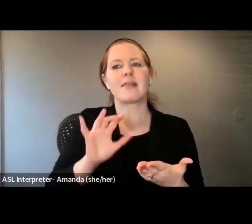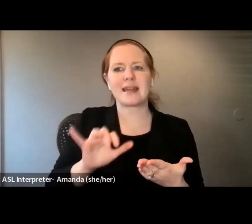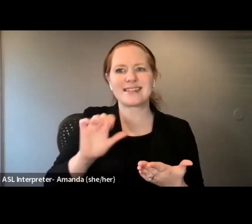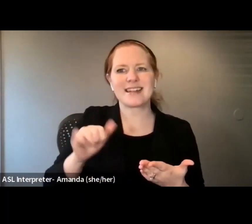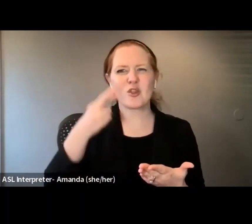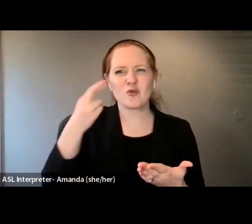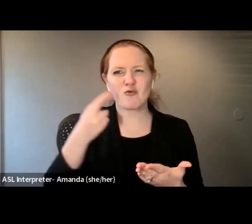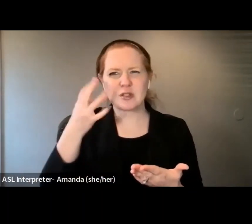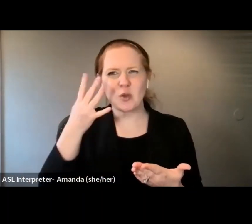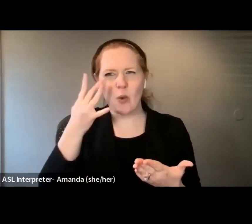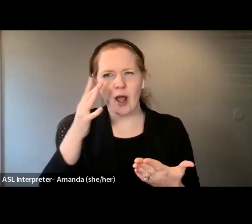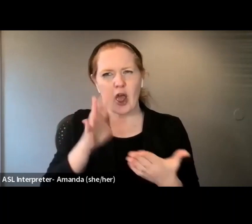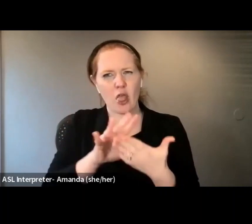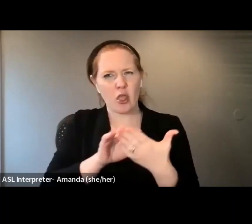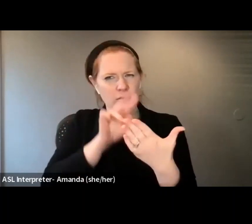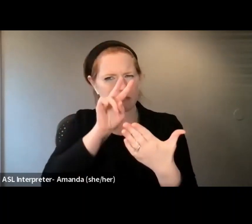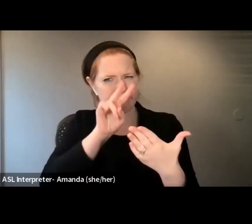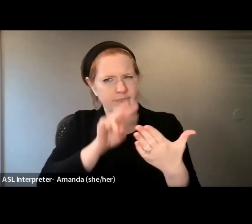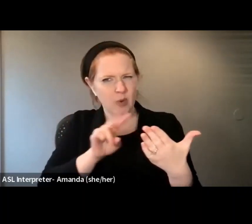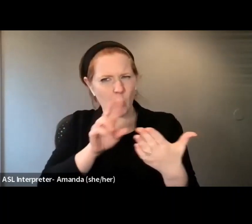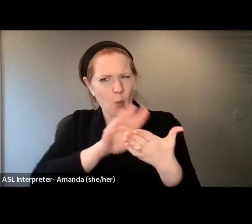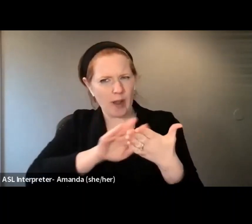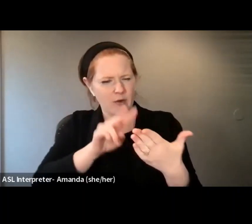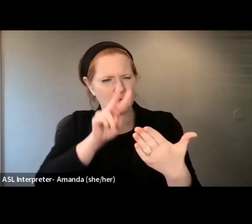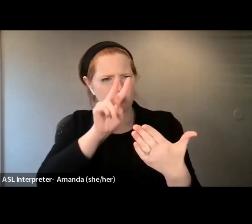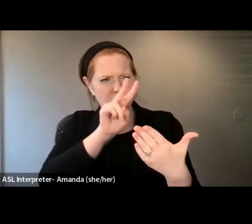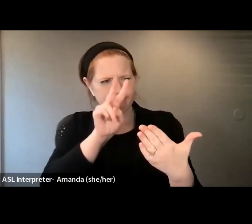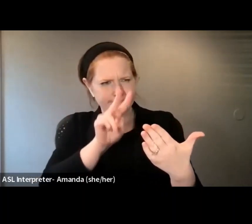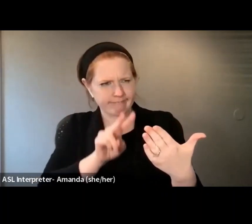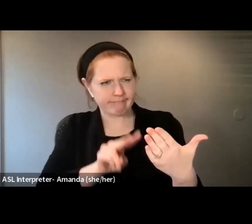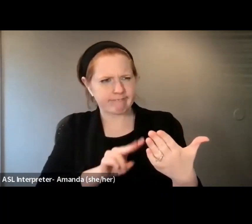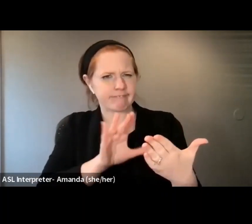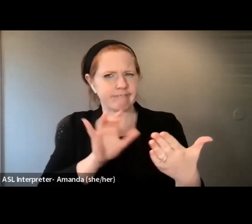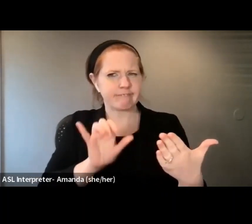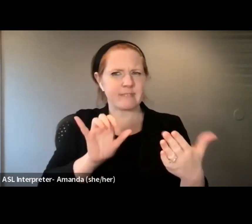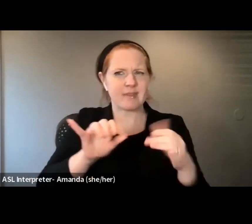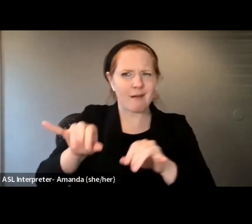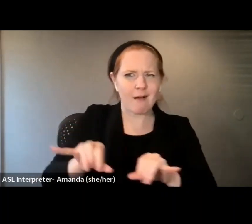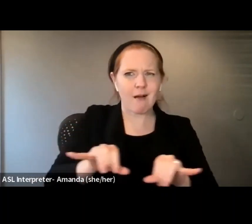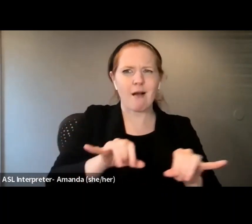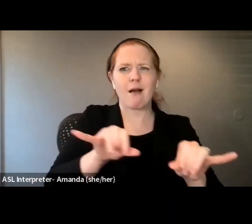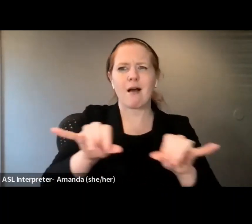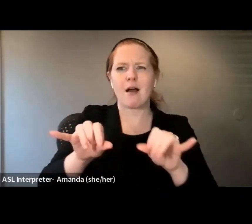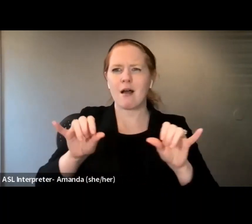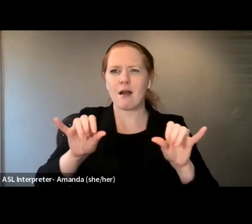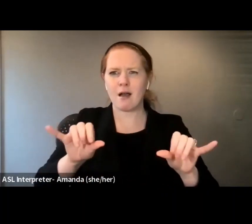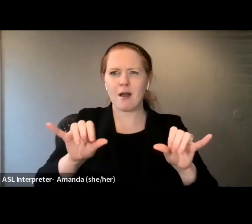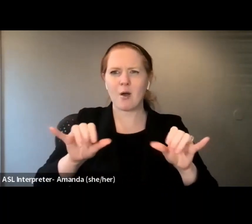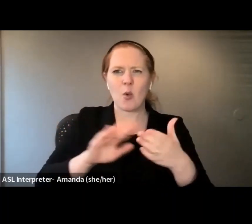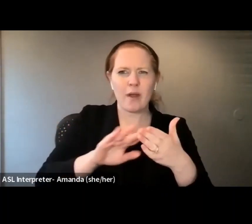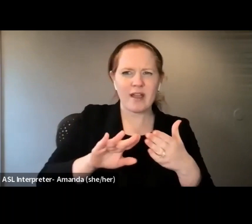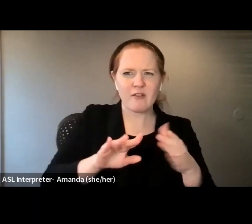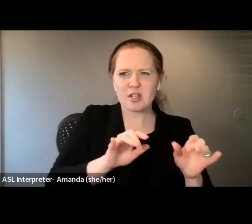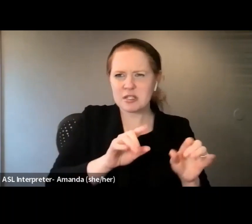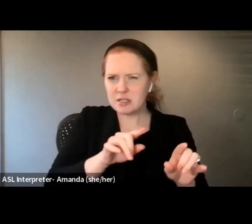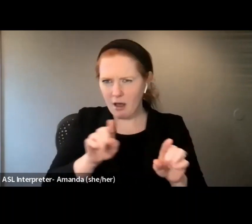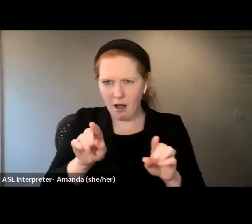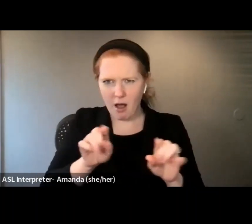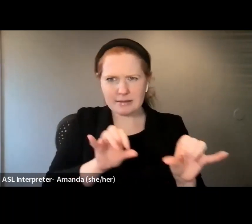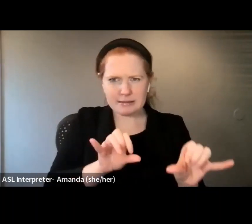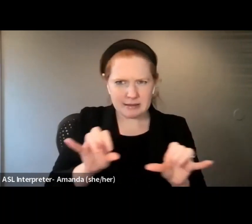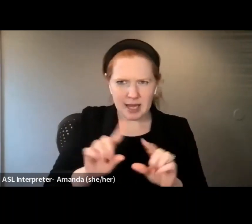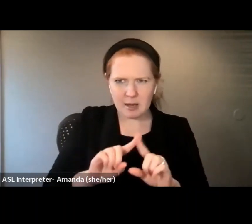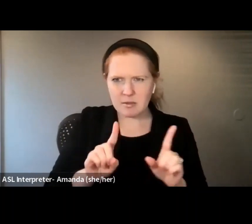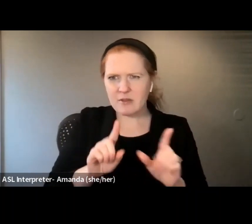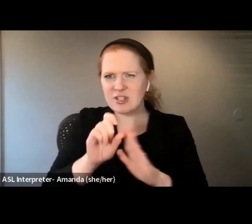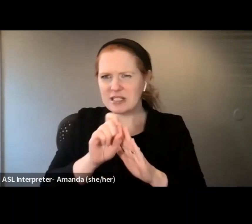these waivers and being able to identify these commonalities across different waivers and